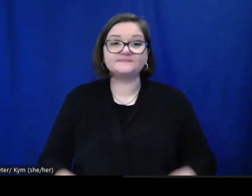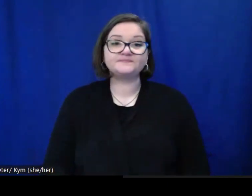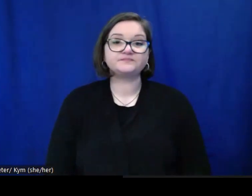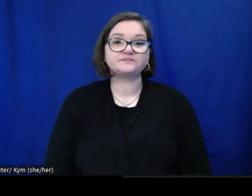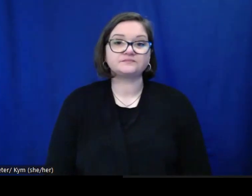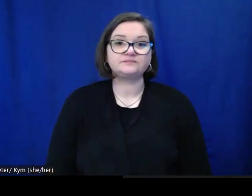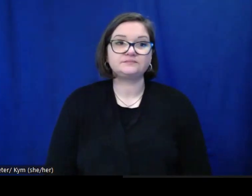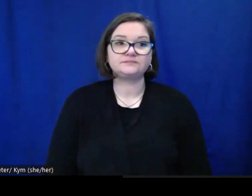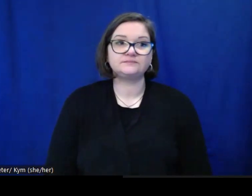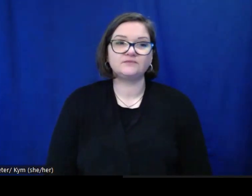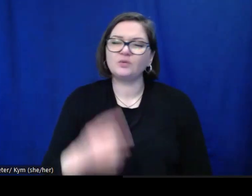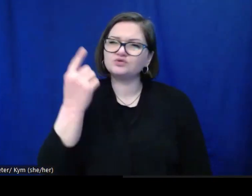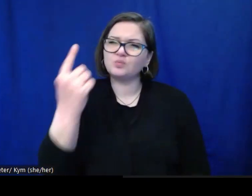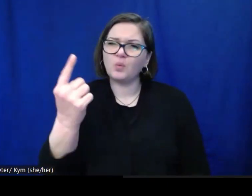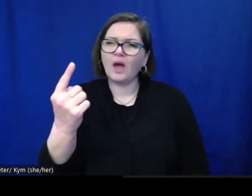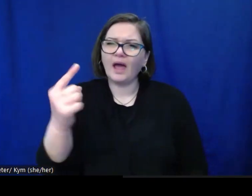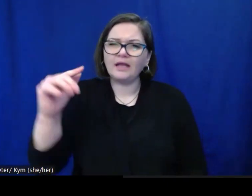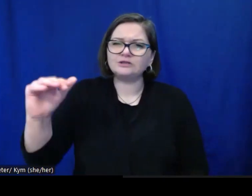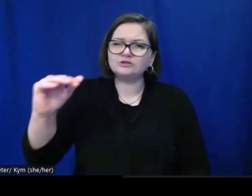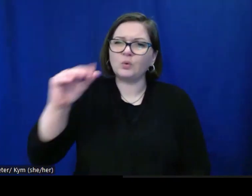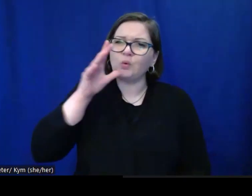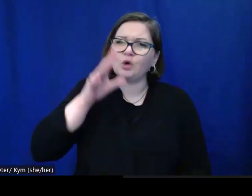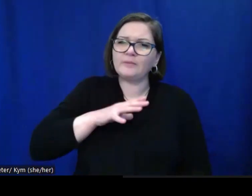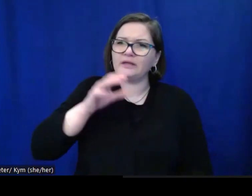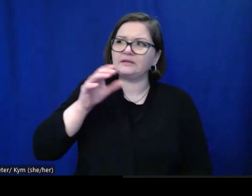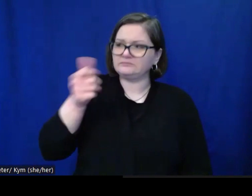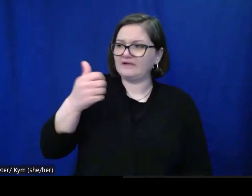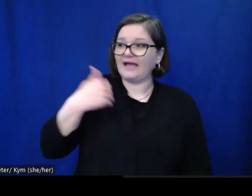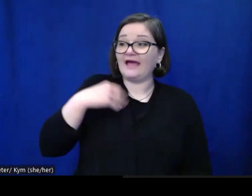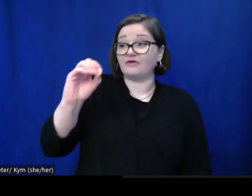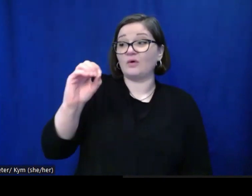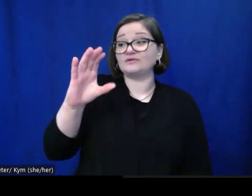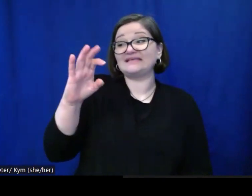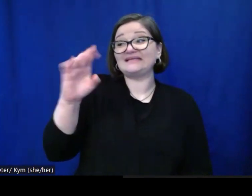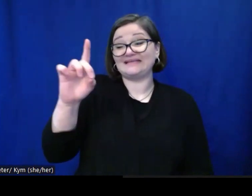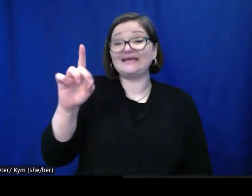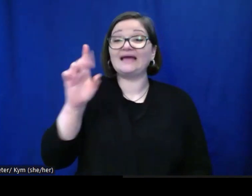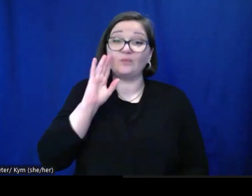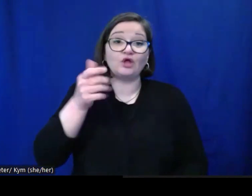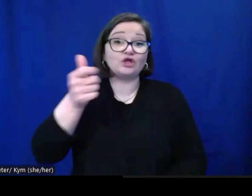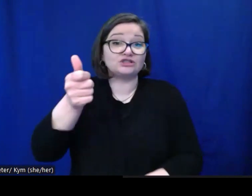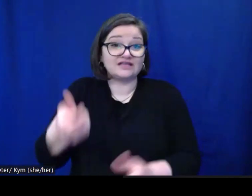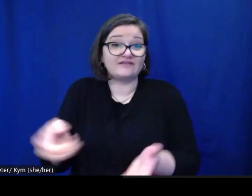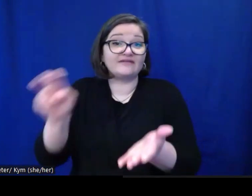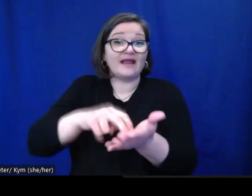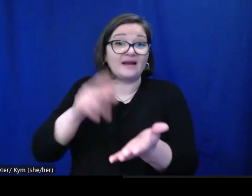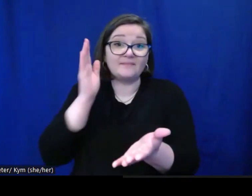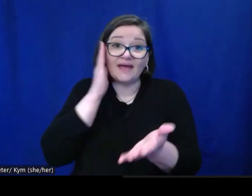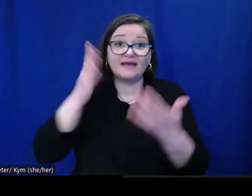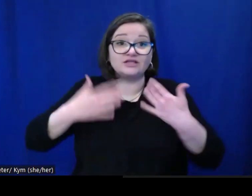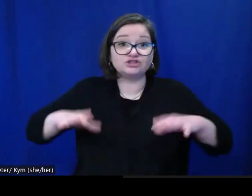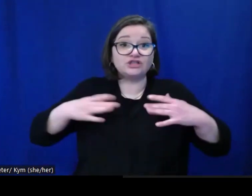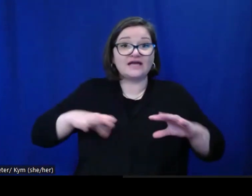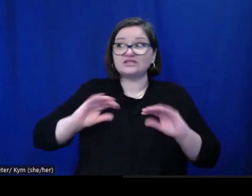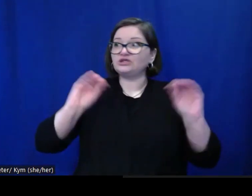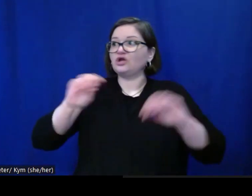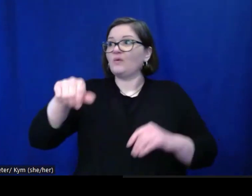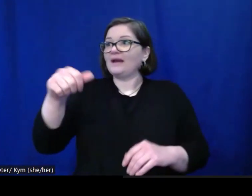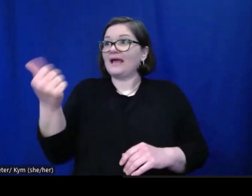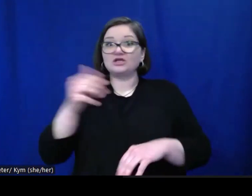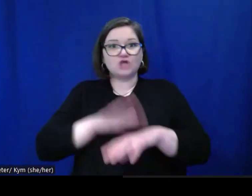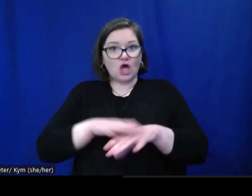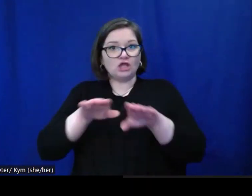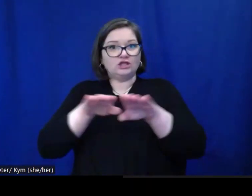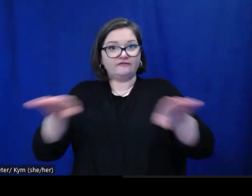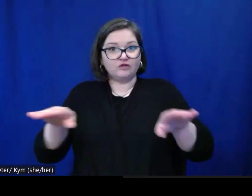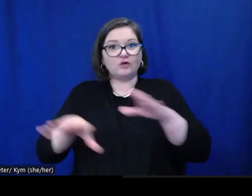except for the little lady who has probably OCD and gets herself out of bed, gets herself dressed. No one else on that floor